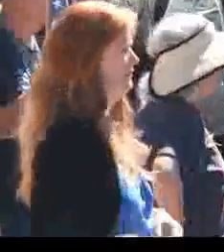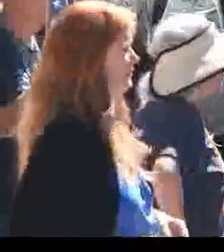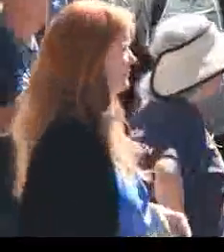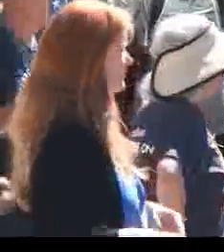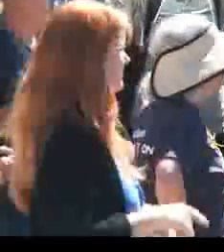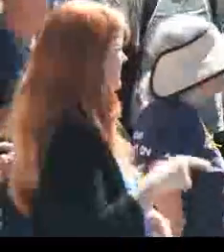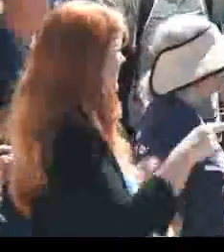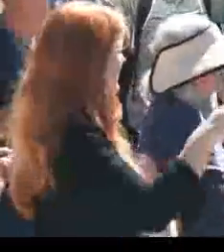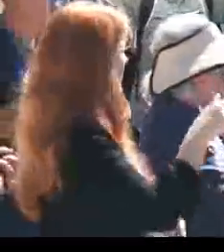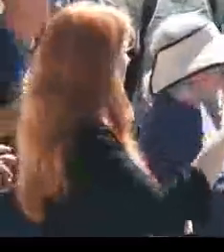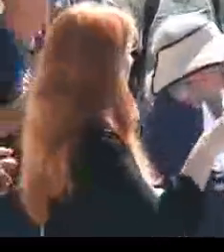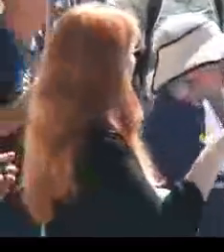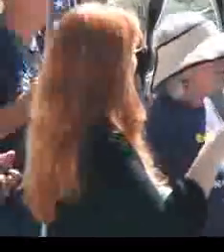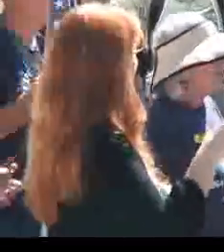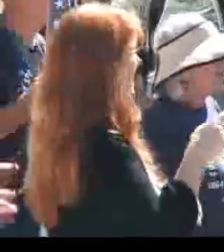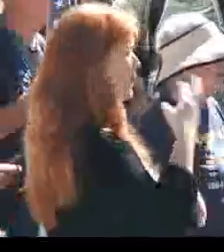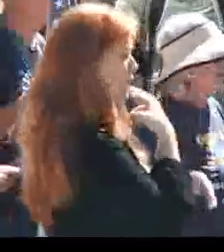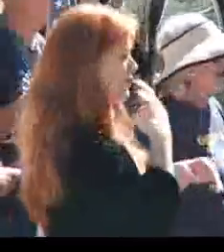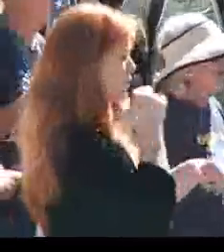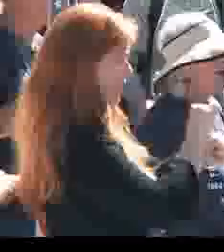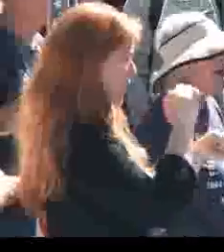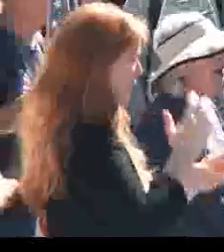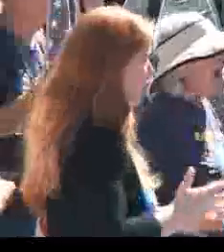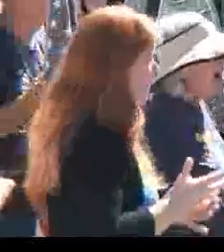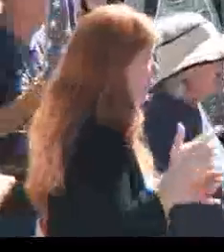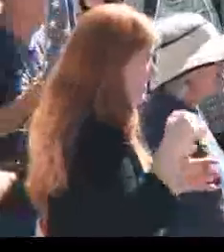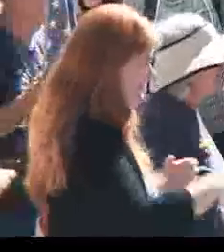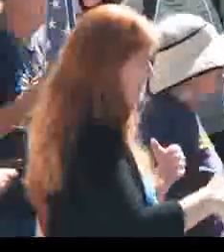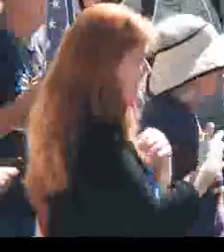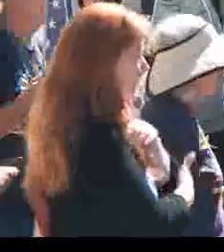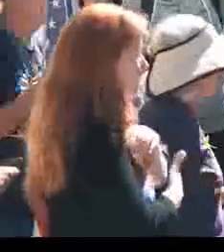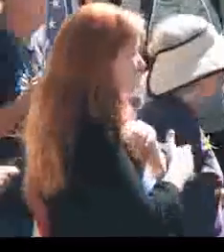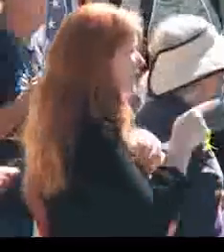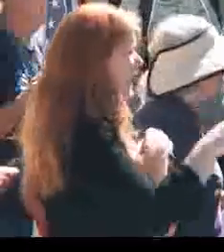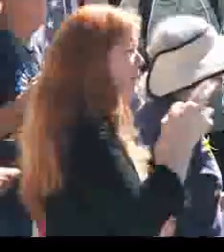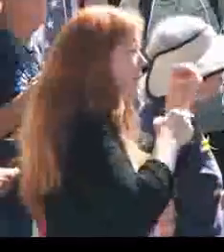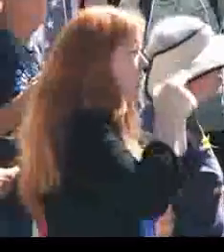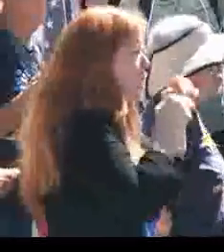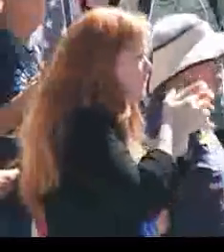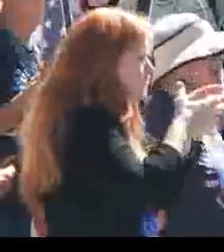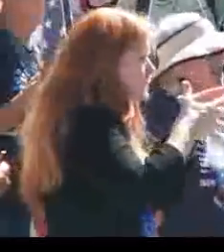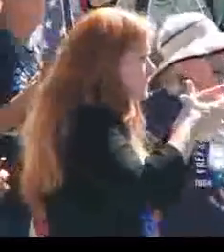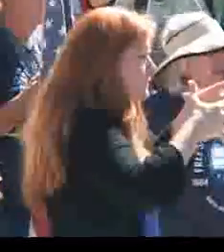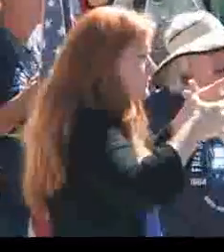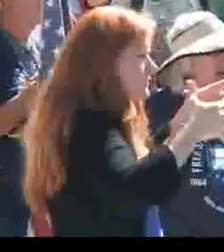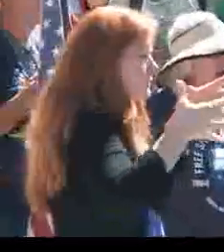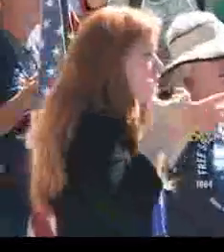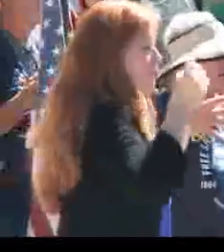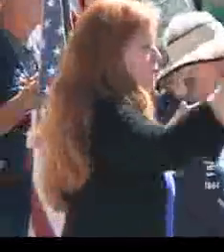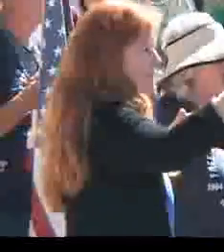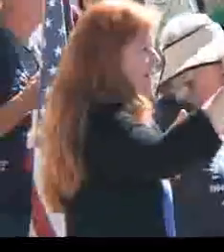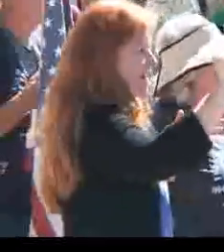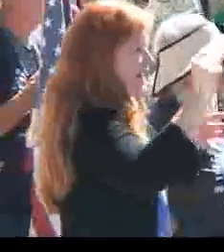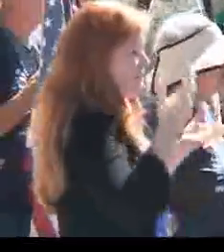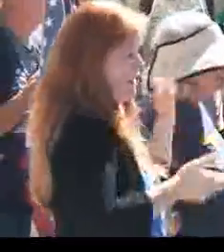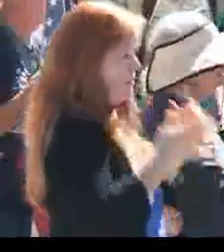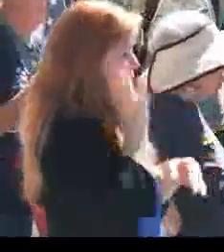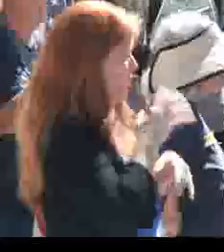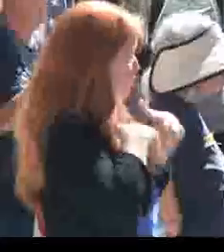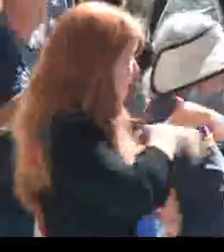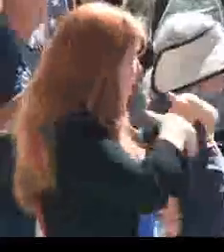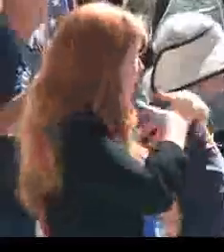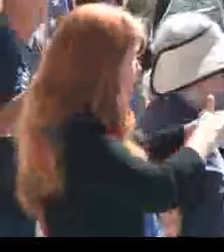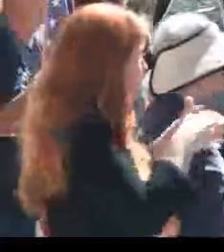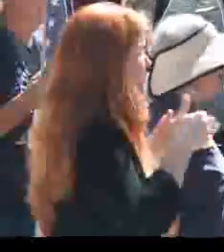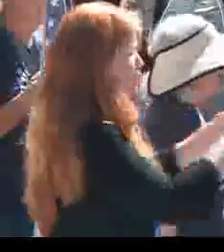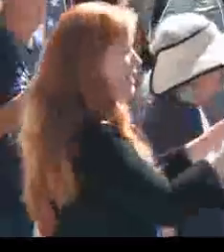They are building, the restaurant workers in this country are building a movement, and they may be out in the streets.